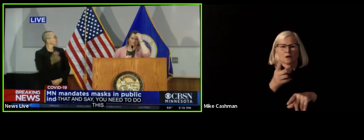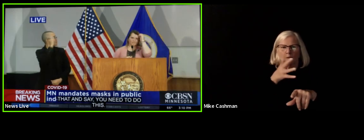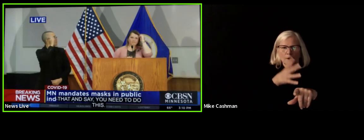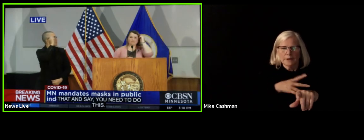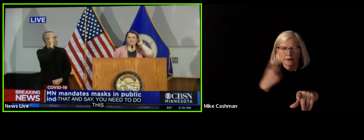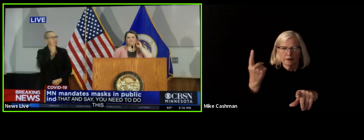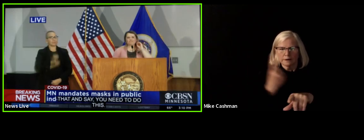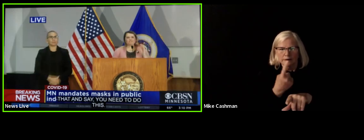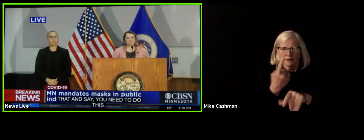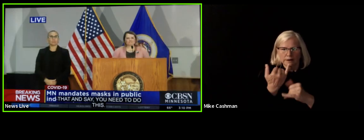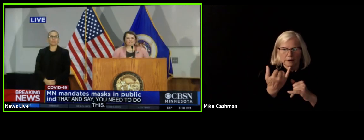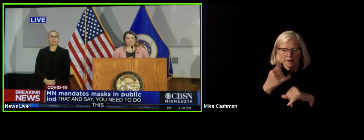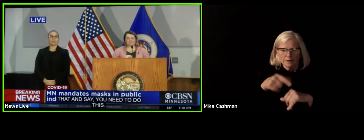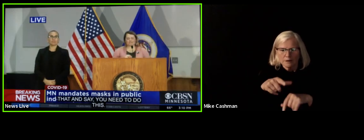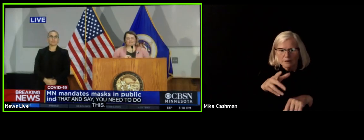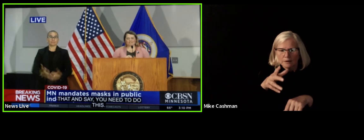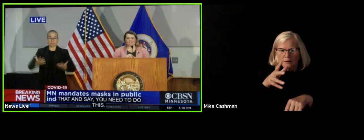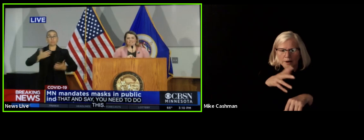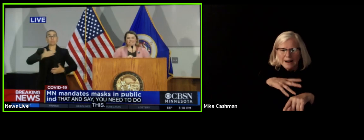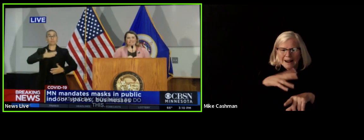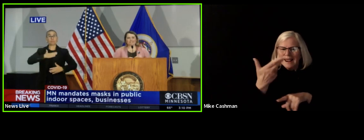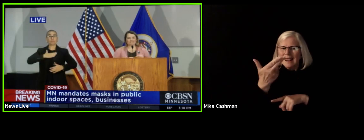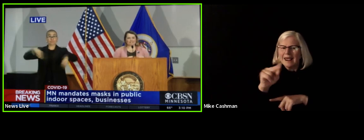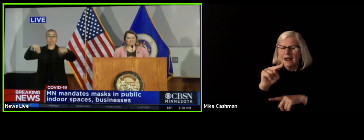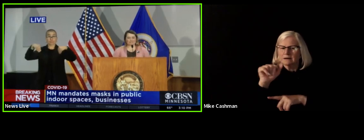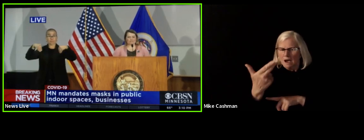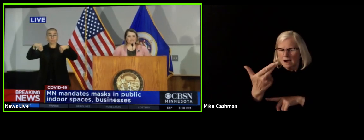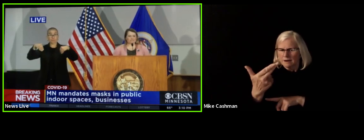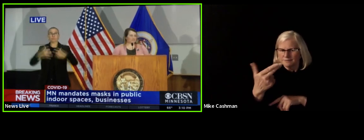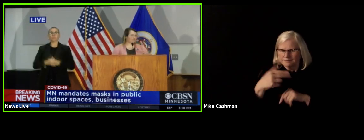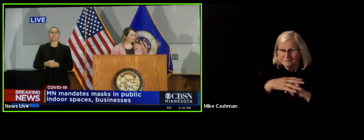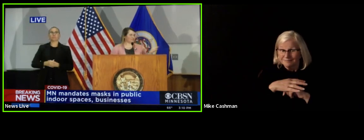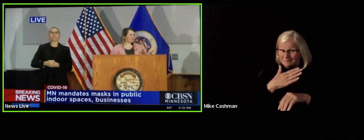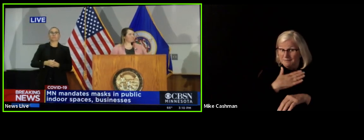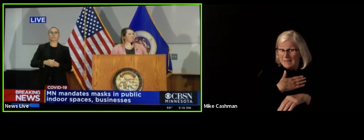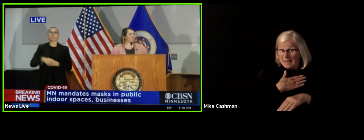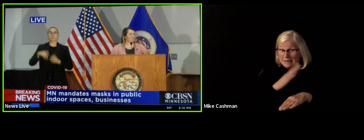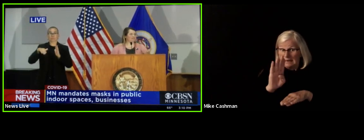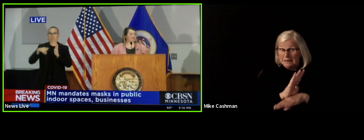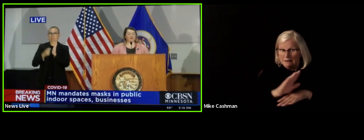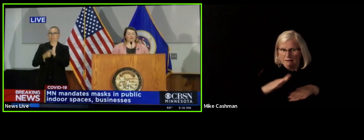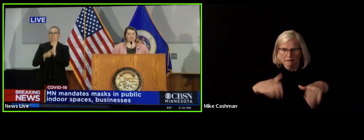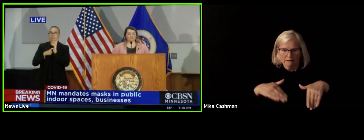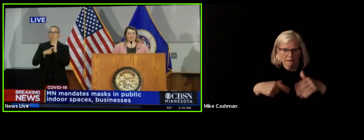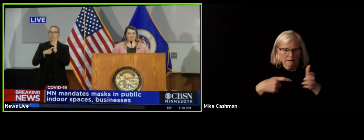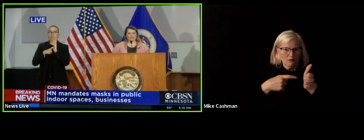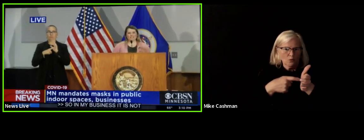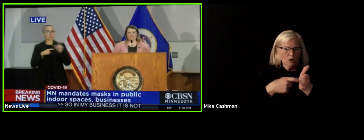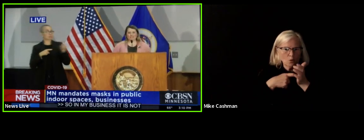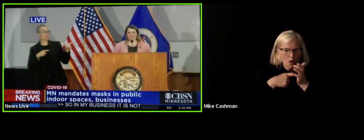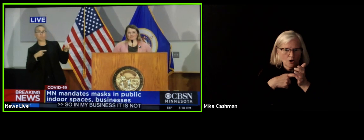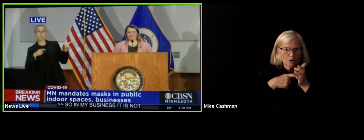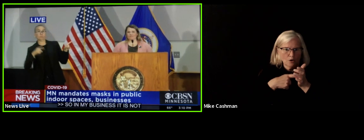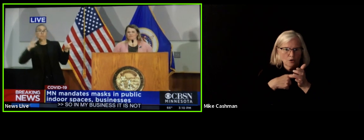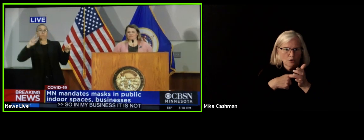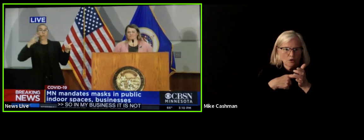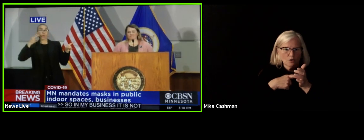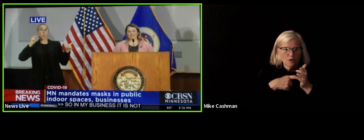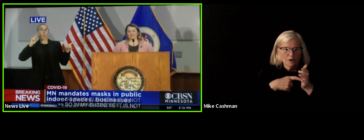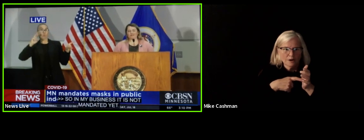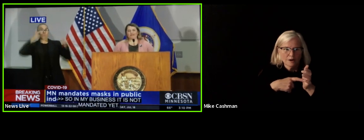So with my business, it's not mandated yet. With Houston's being a barber shop, you know, there's different